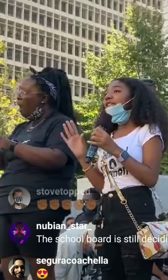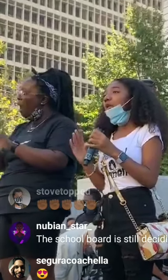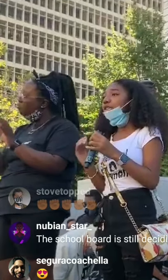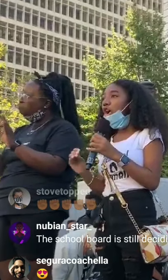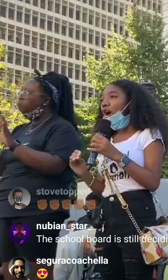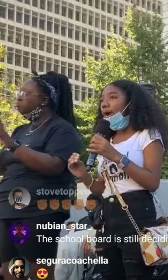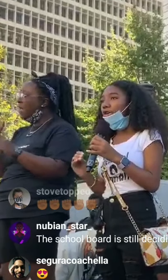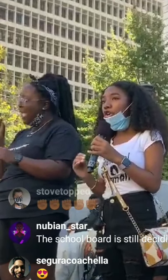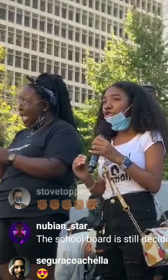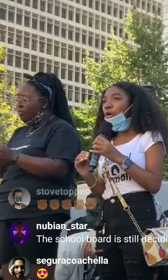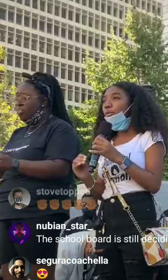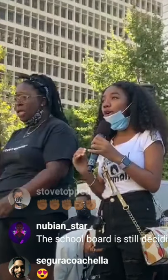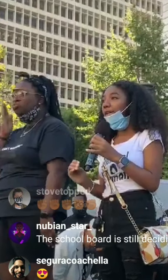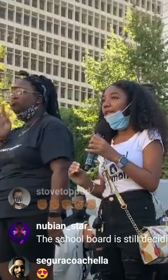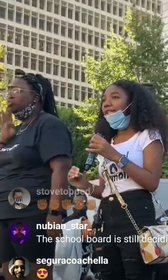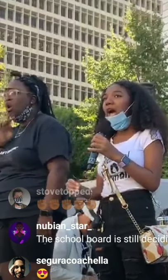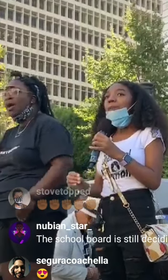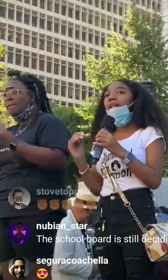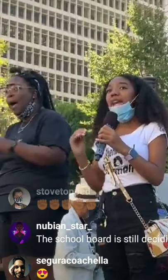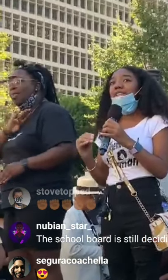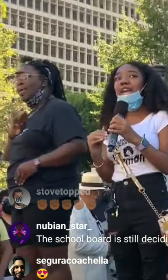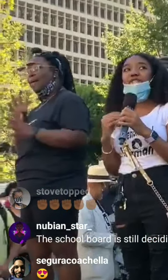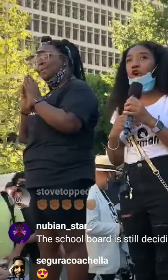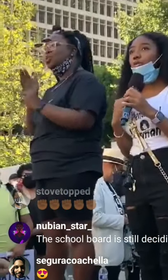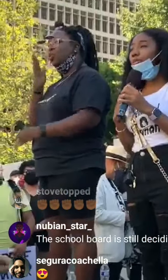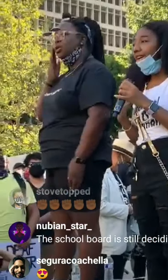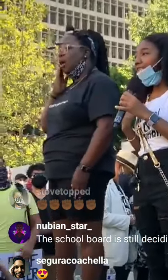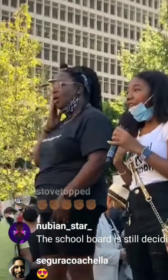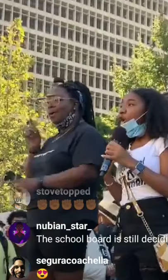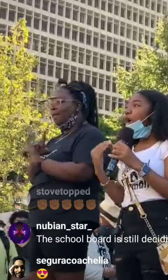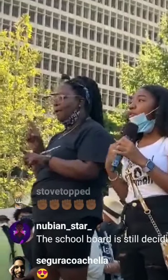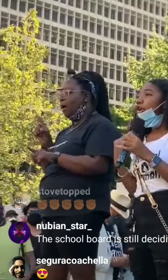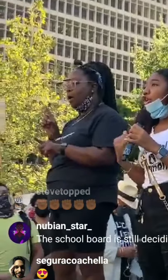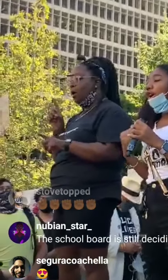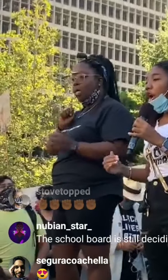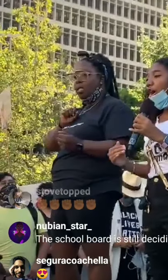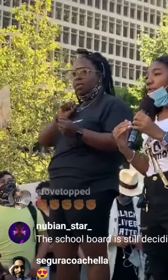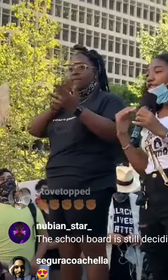acknowledge everything that we talk about in our school board meetings, but yet they don't face